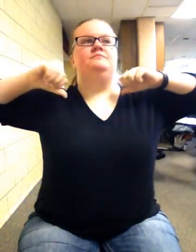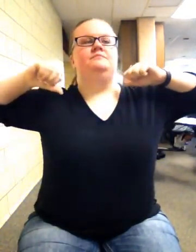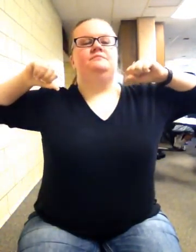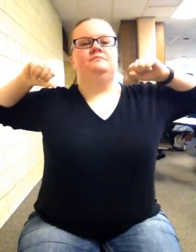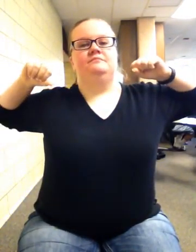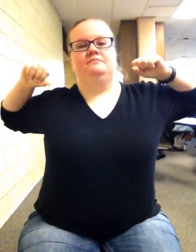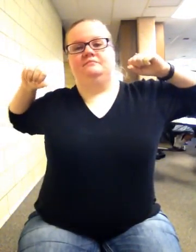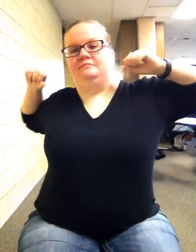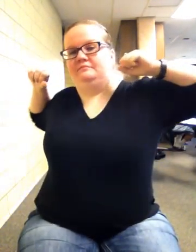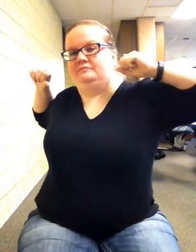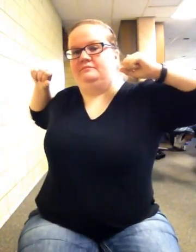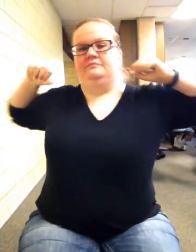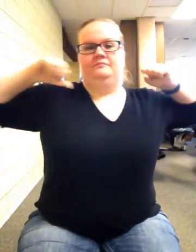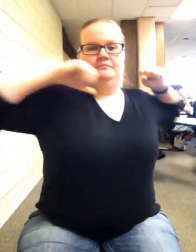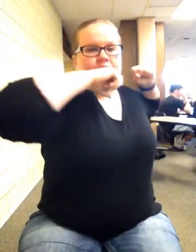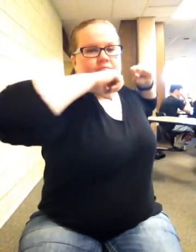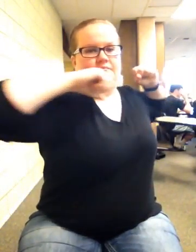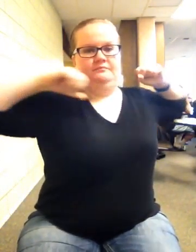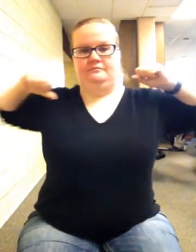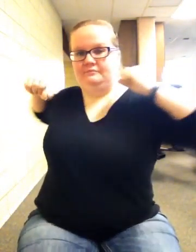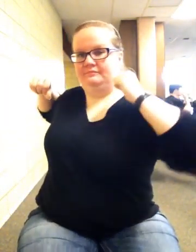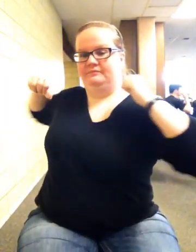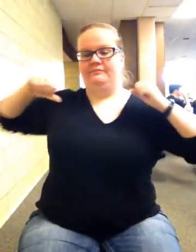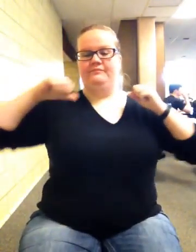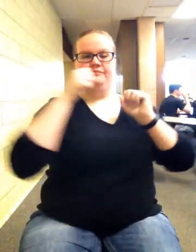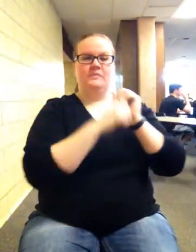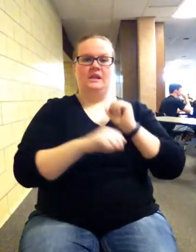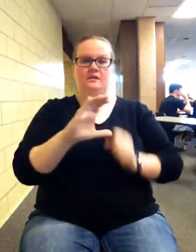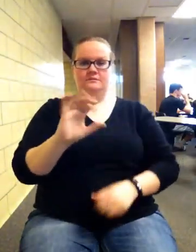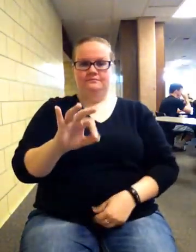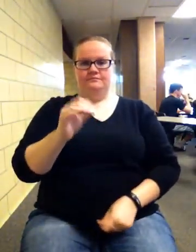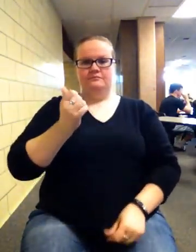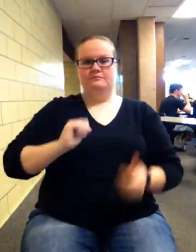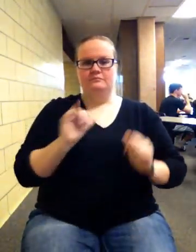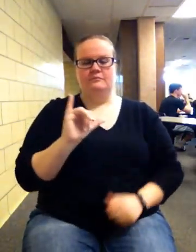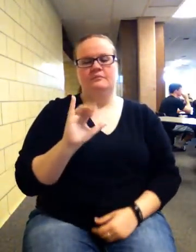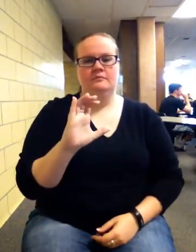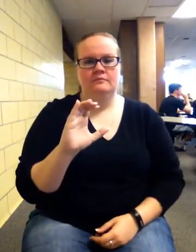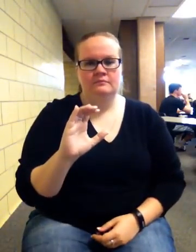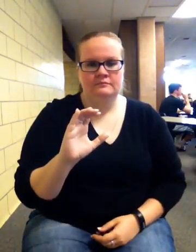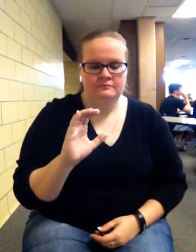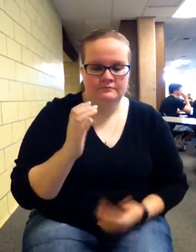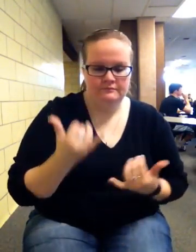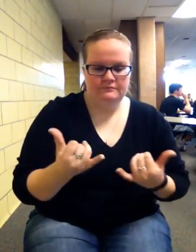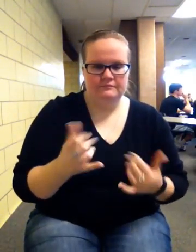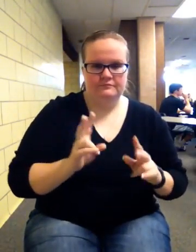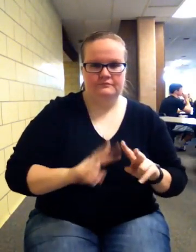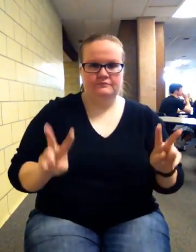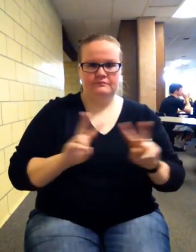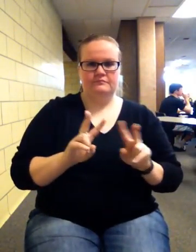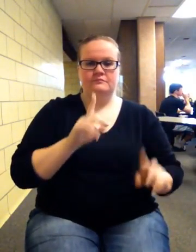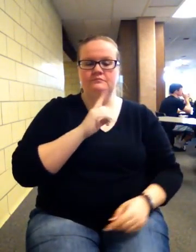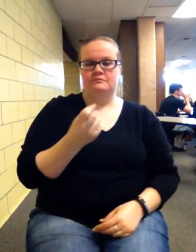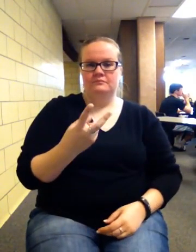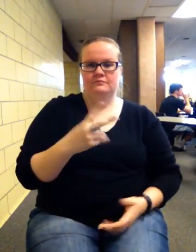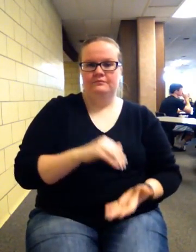this out for the first one, so I'm going to treat each cash flow like a present value. So present value is $12,000, so I'm using the five first